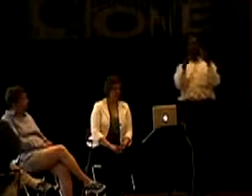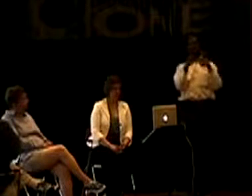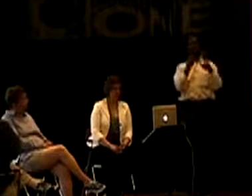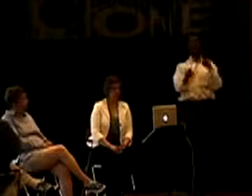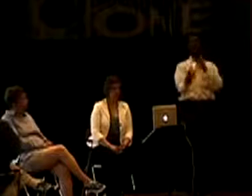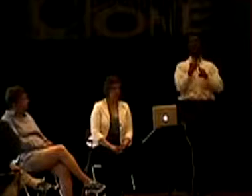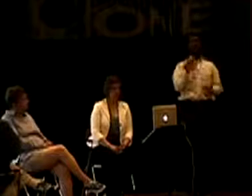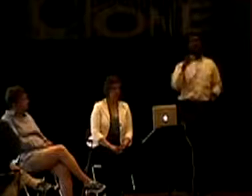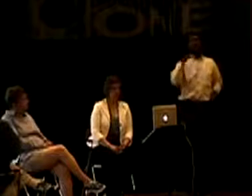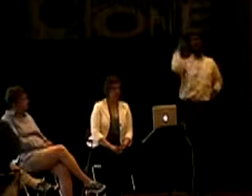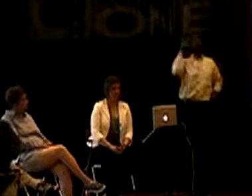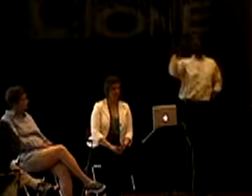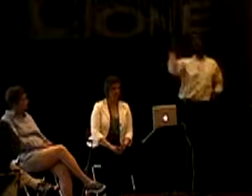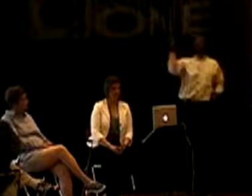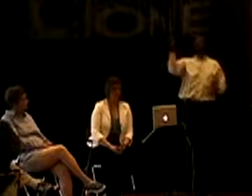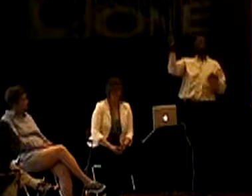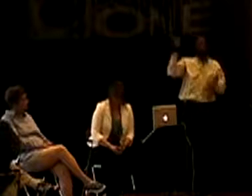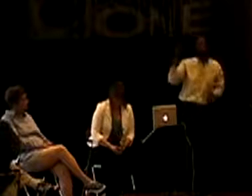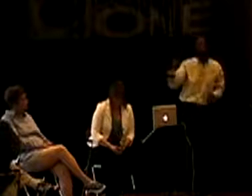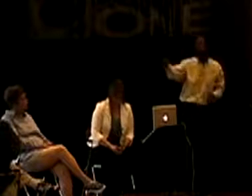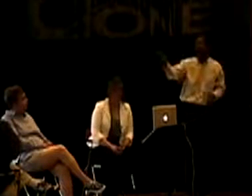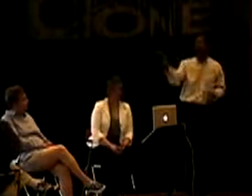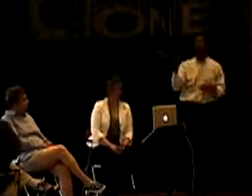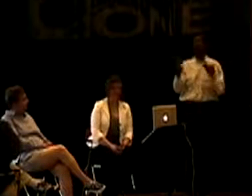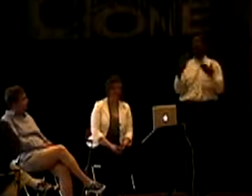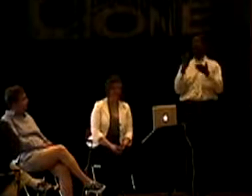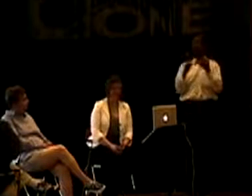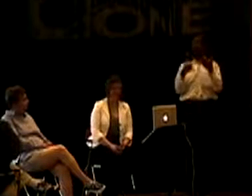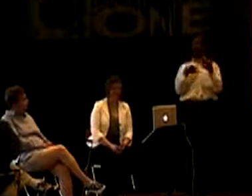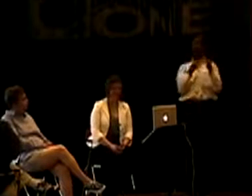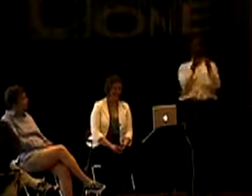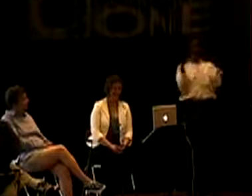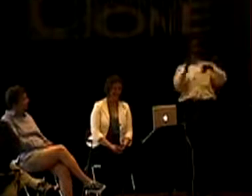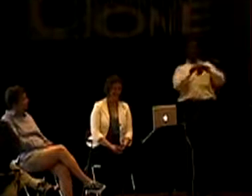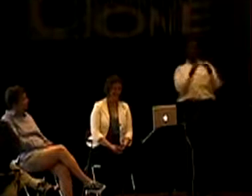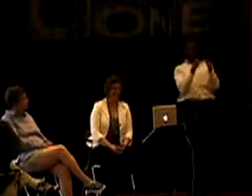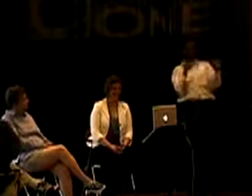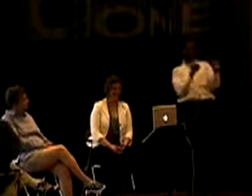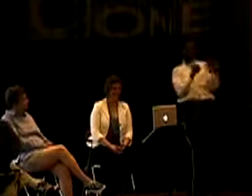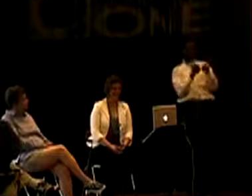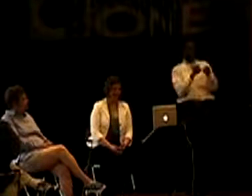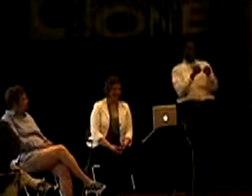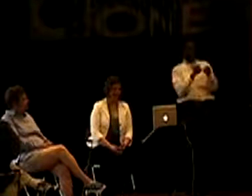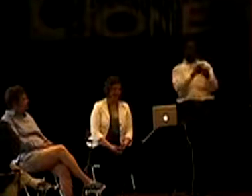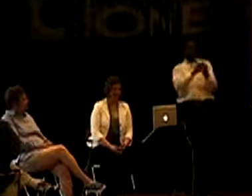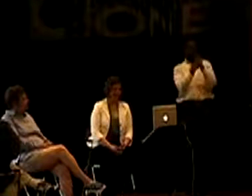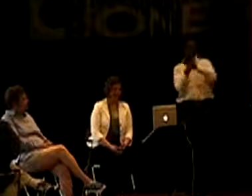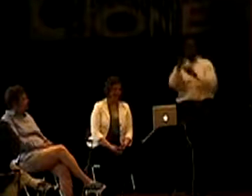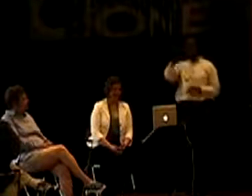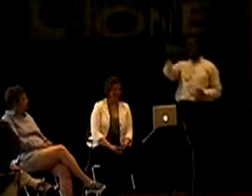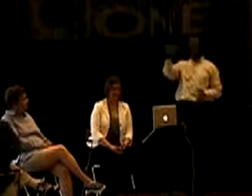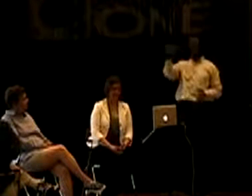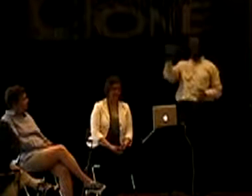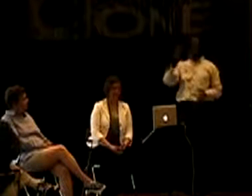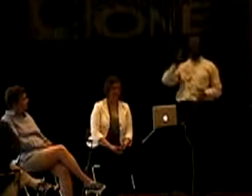we discover that something I've written could not be translated into ASL. It was untranslatable, the way I've written it, because I've woven some metaphor into it that